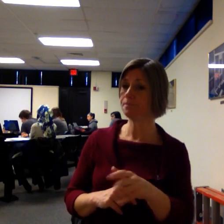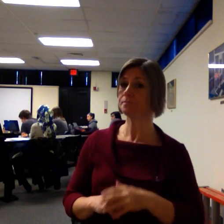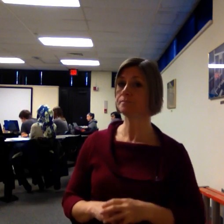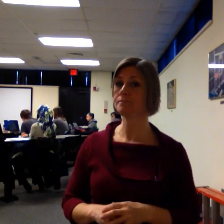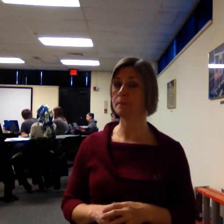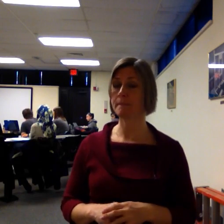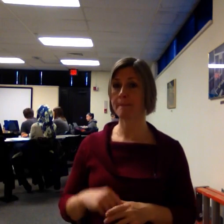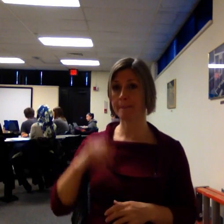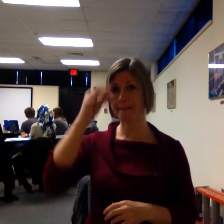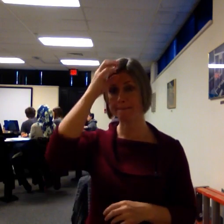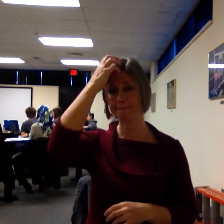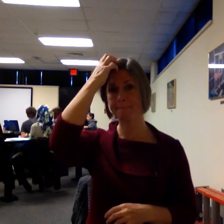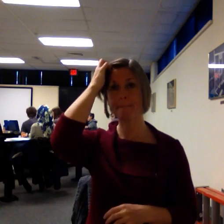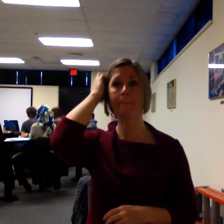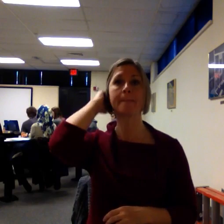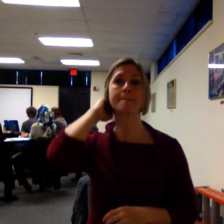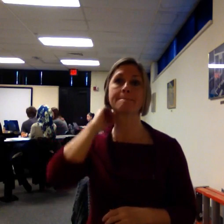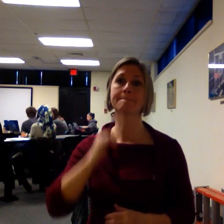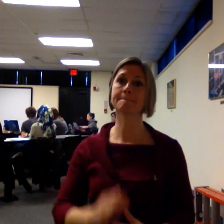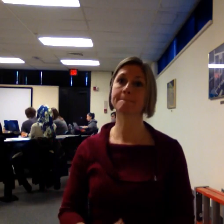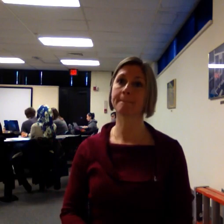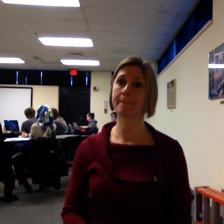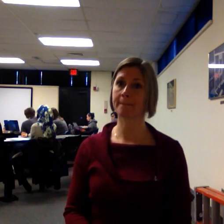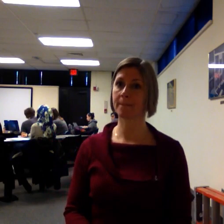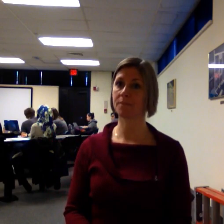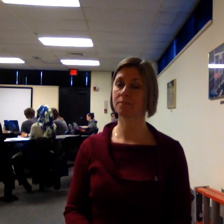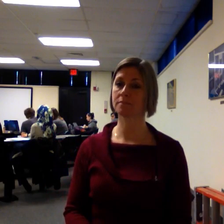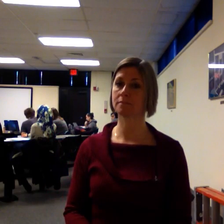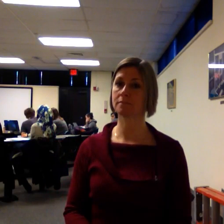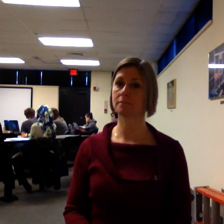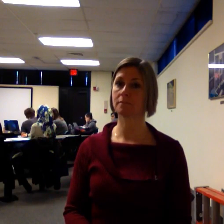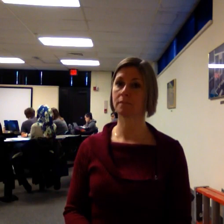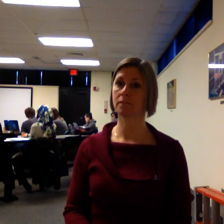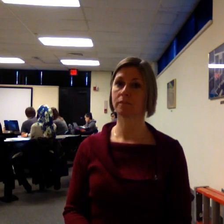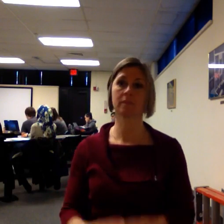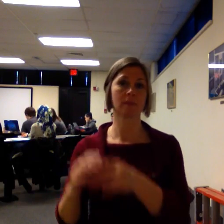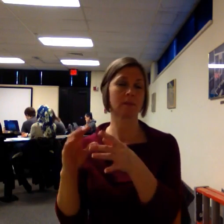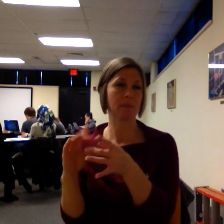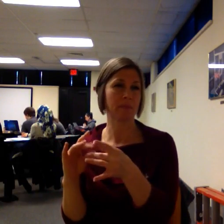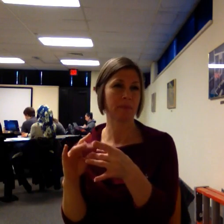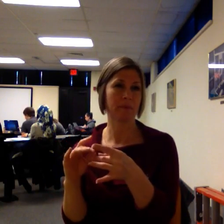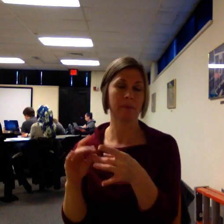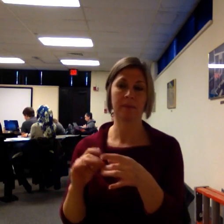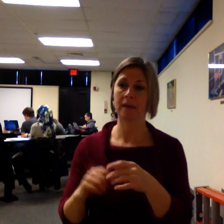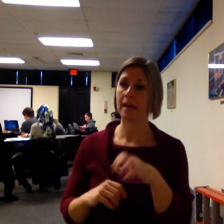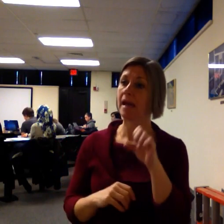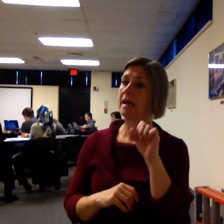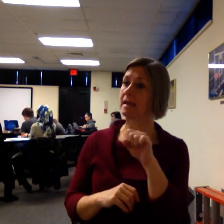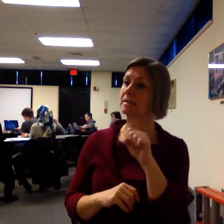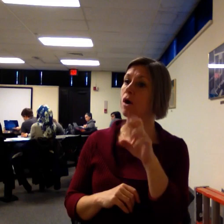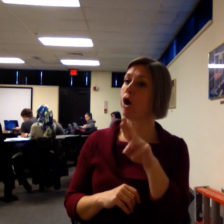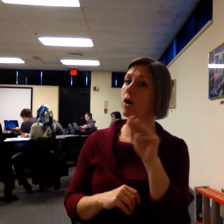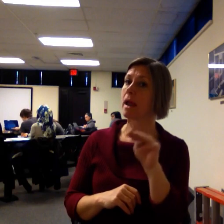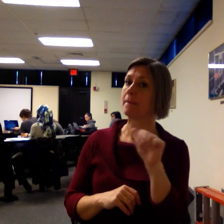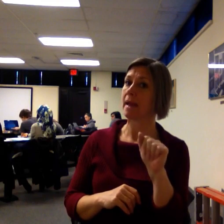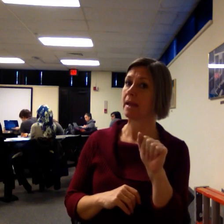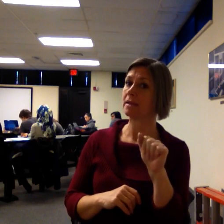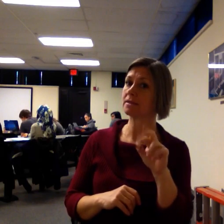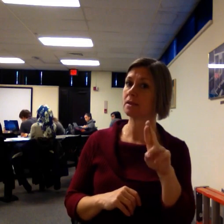yeah, doing that and just going in the reserve. Yes, the RMA is in the reserve section of the library.